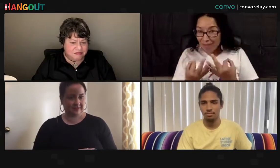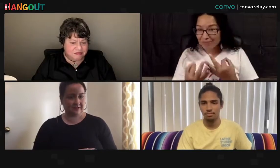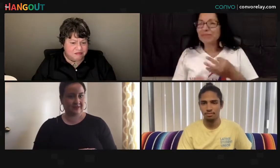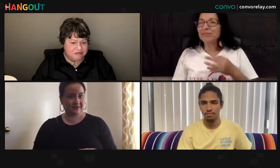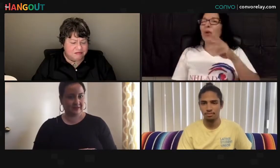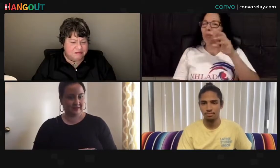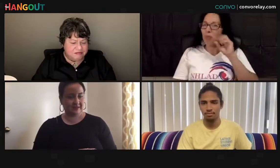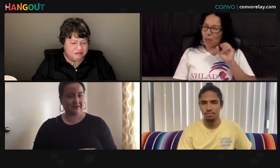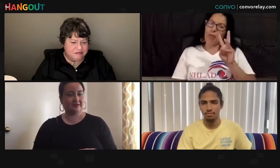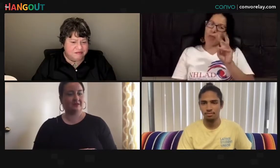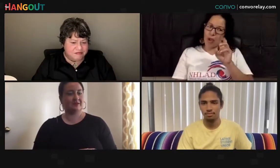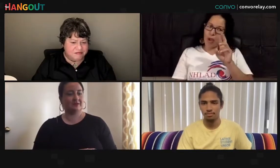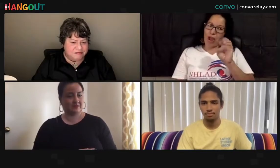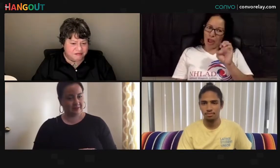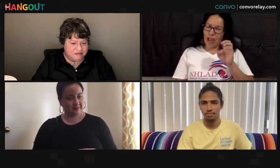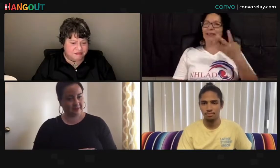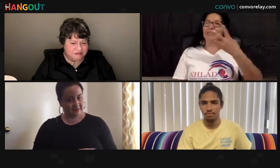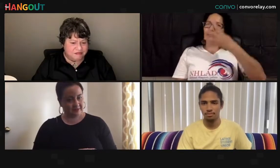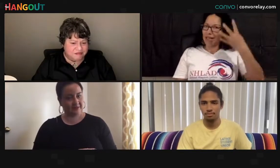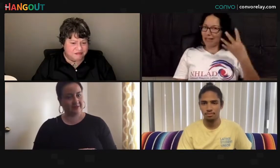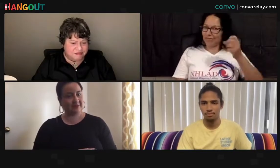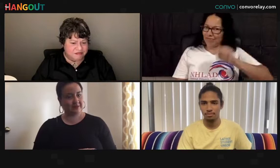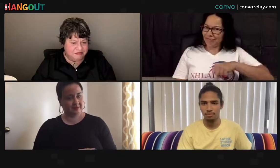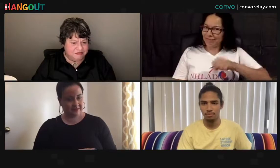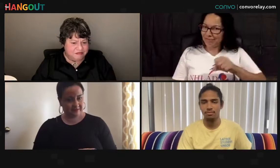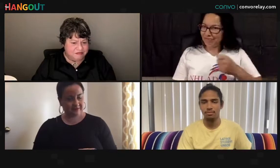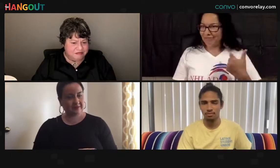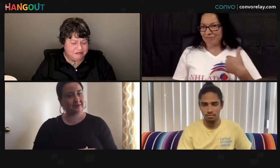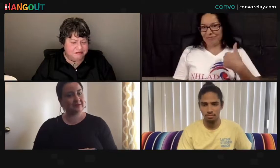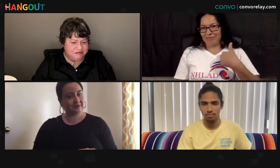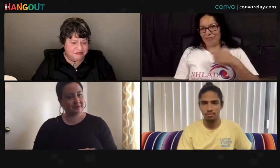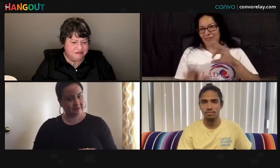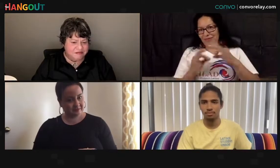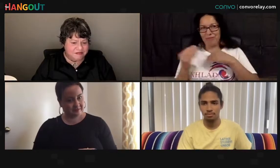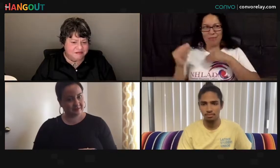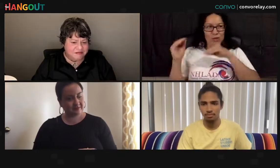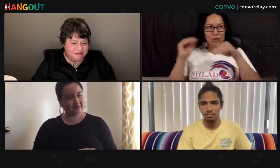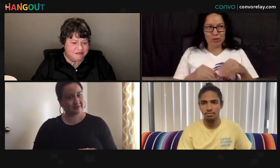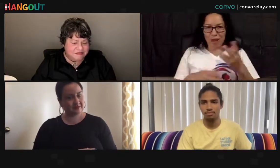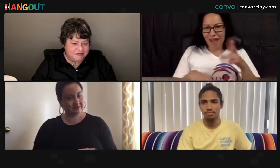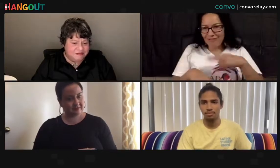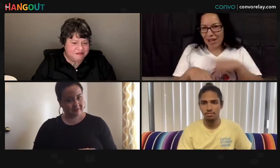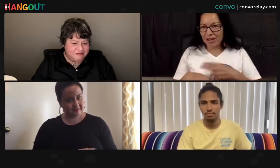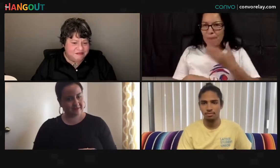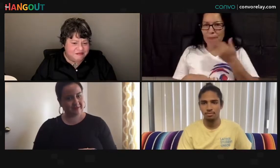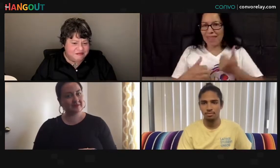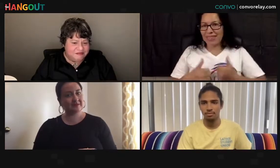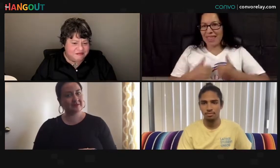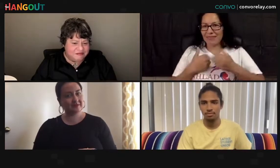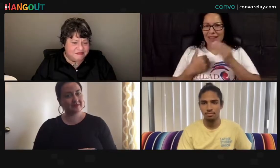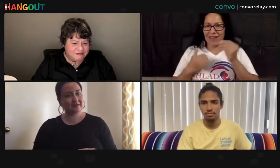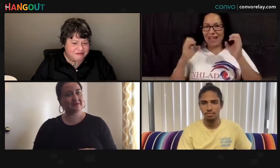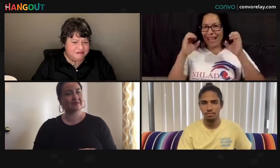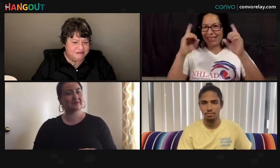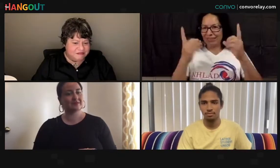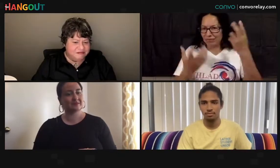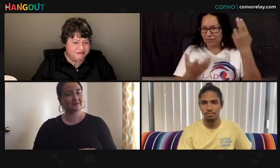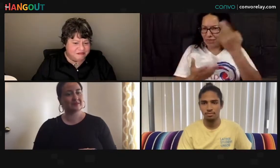I'm an immigrant. My family, they were immigrants. And they moved here, of course, to get a better life and